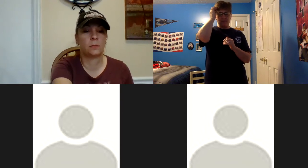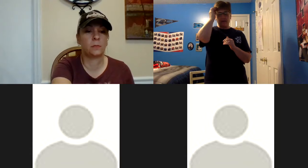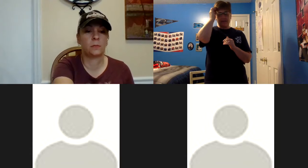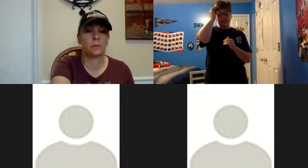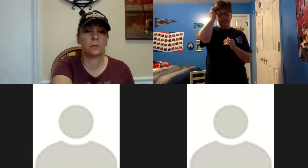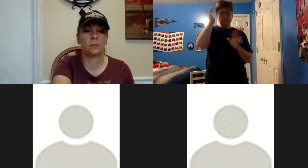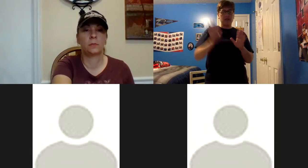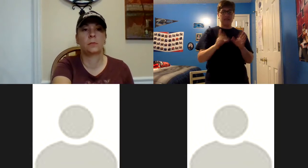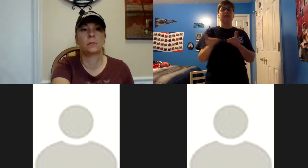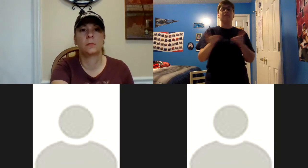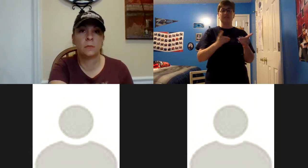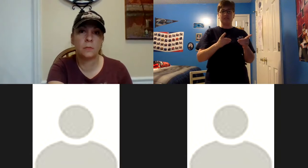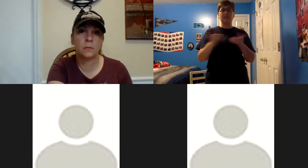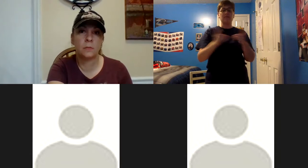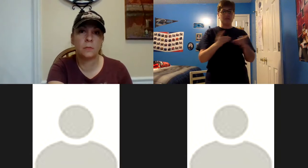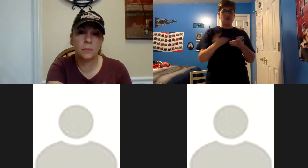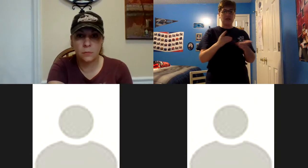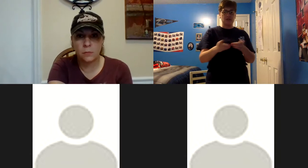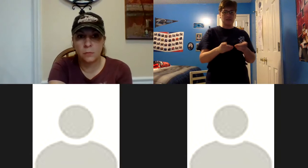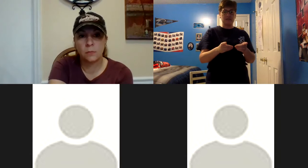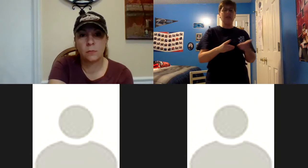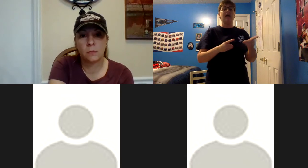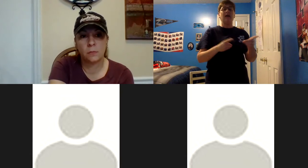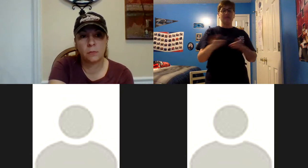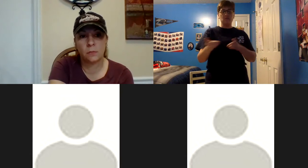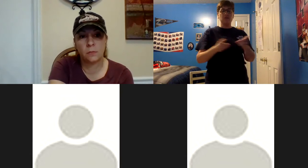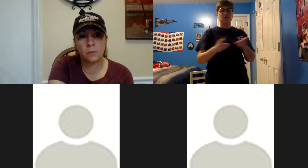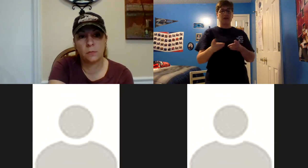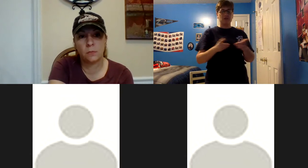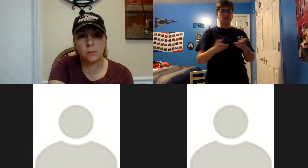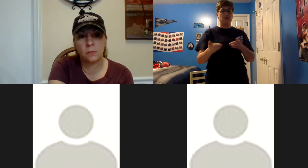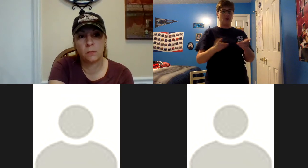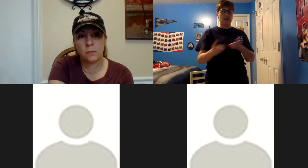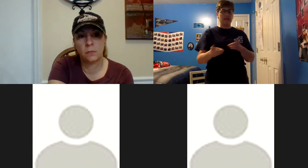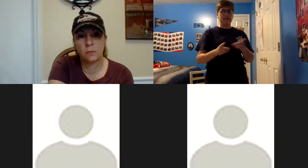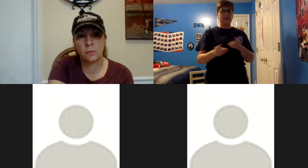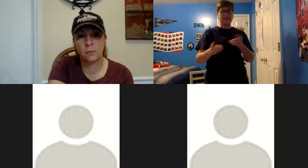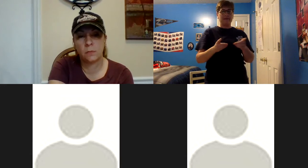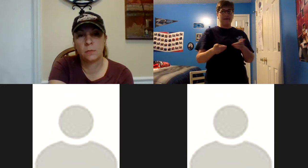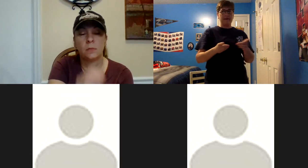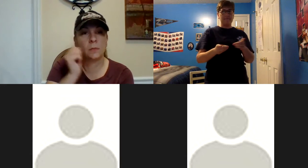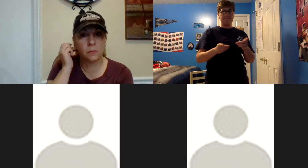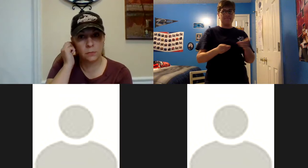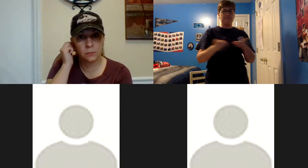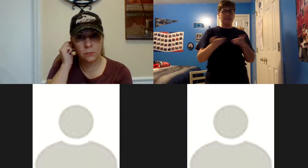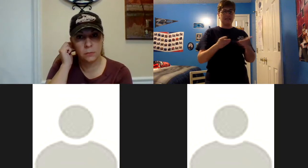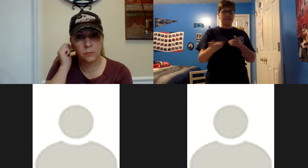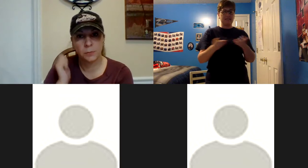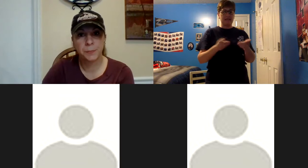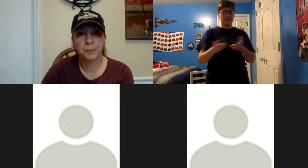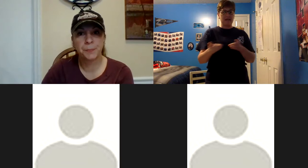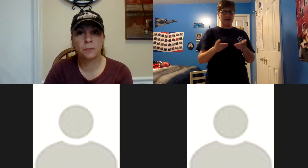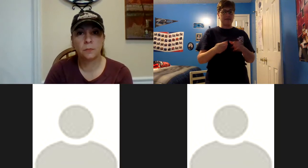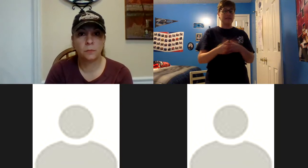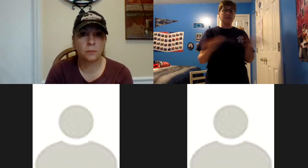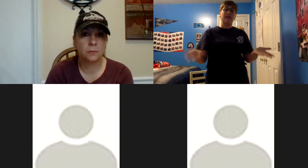So no, I can't, that's all I can think of is tell me the directions and then which direction are you going in. It's the